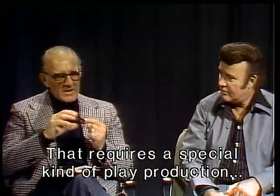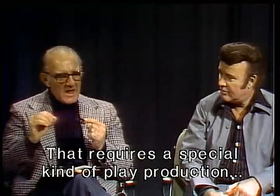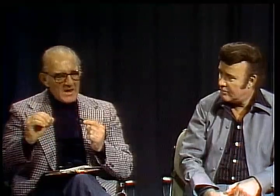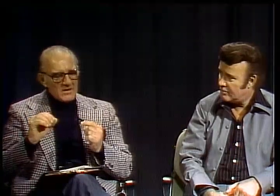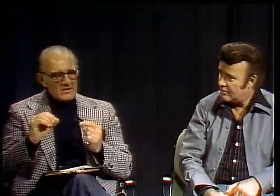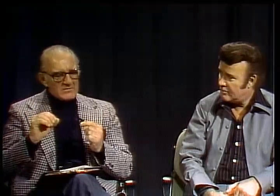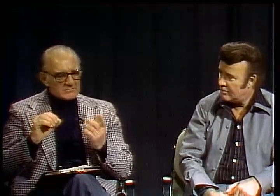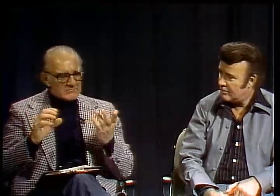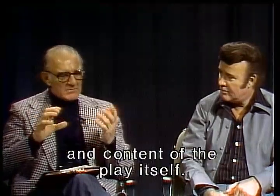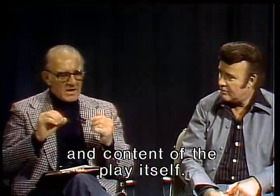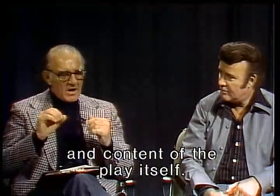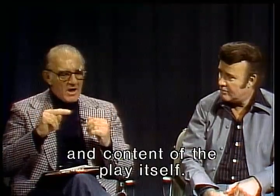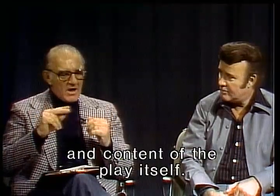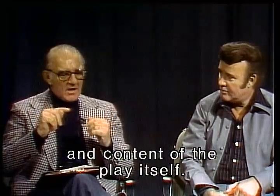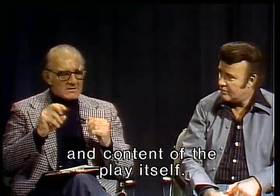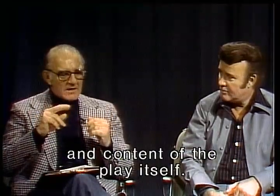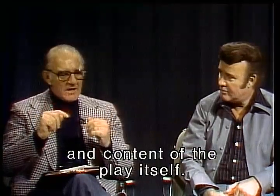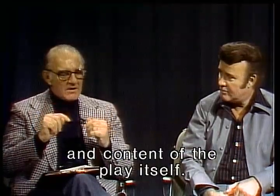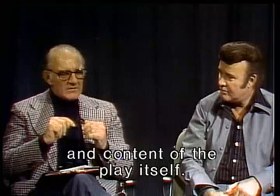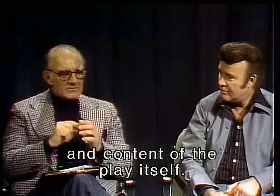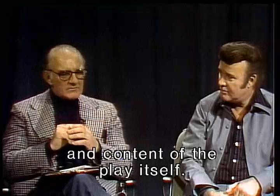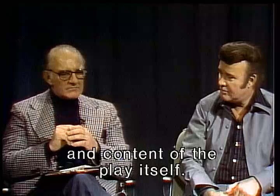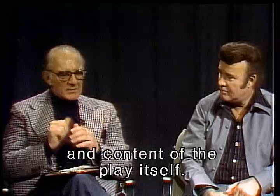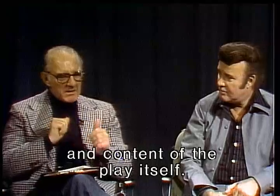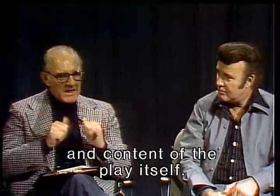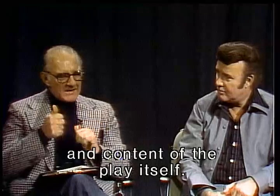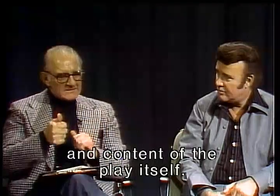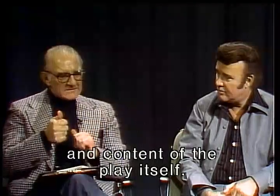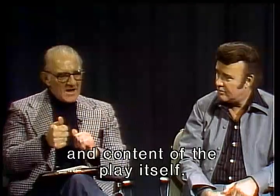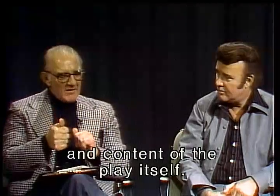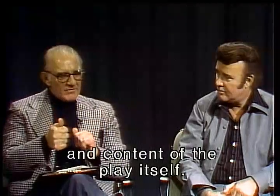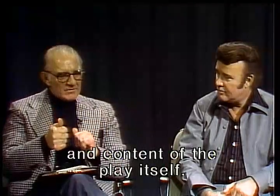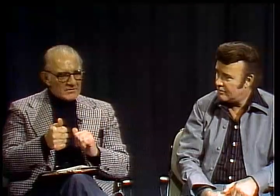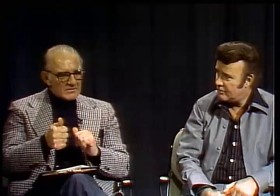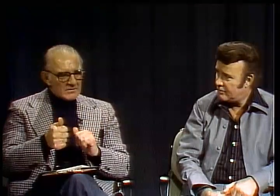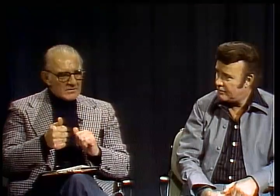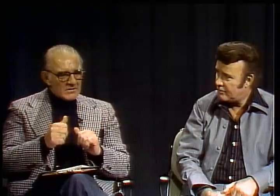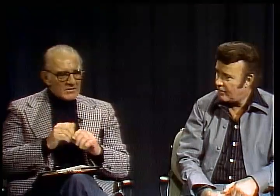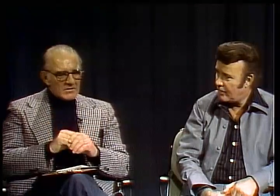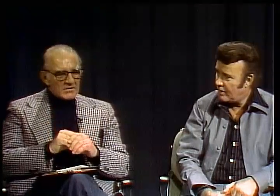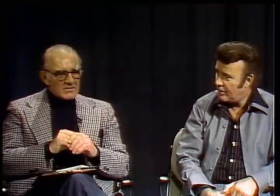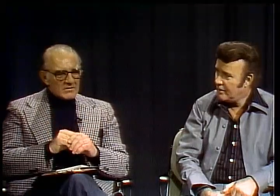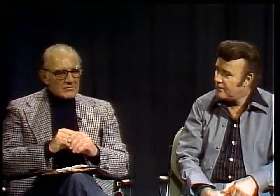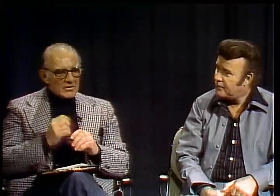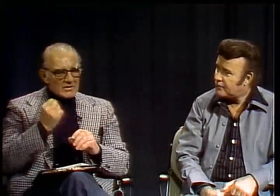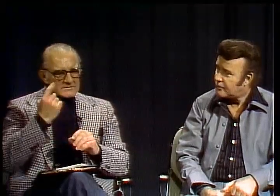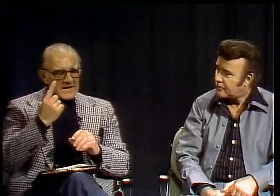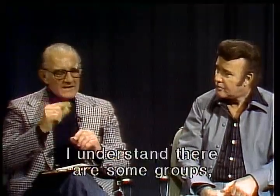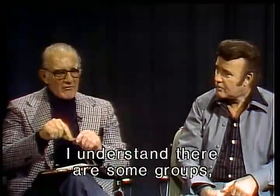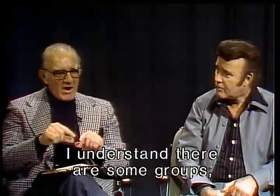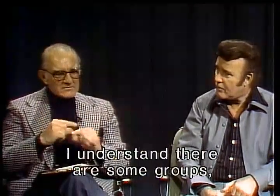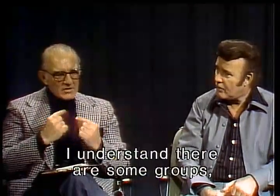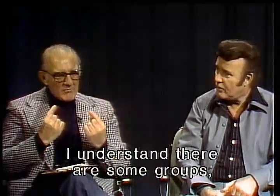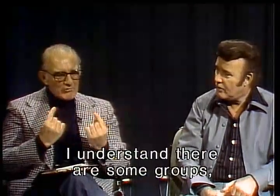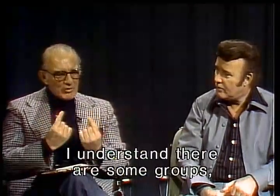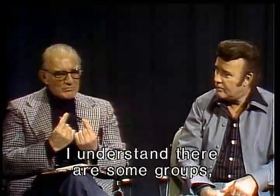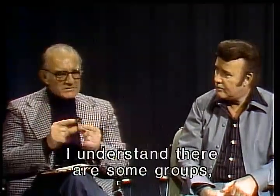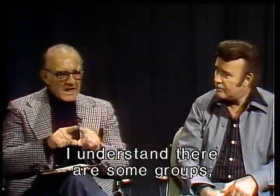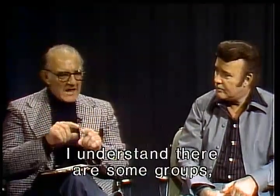and content, the play itself. I understand there are some groups like